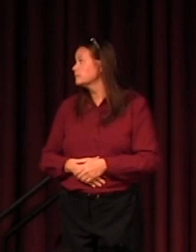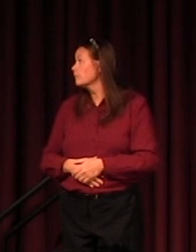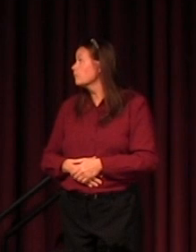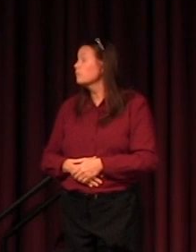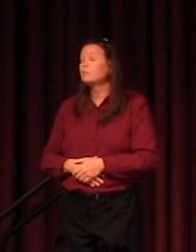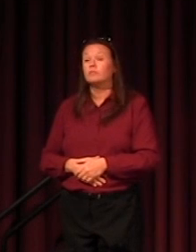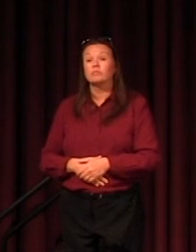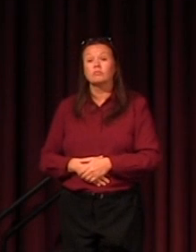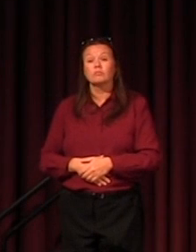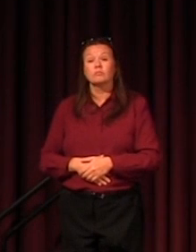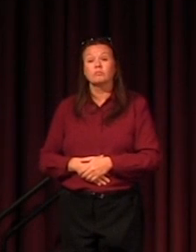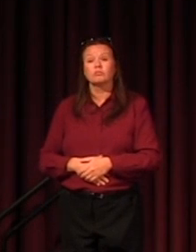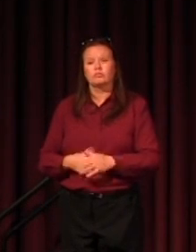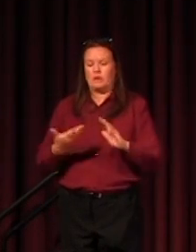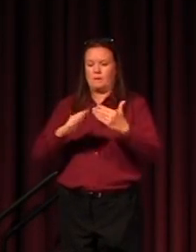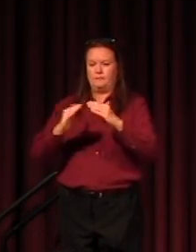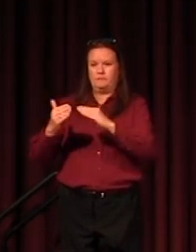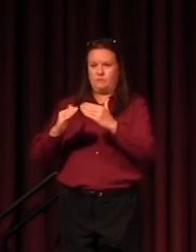In community,